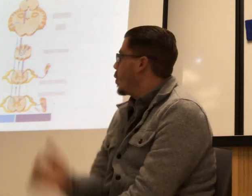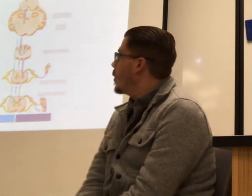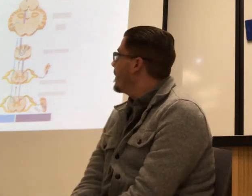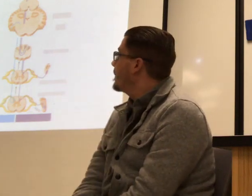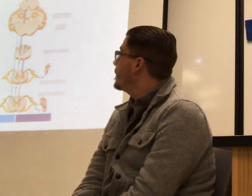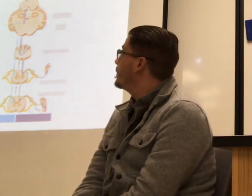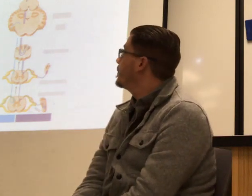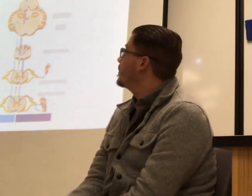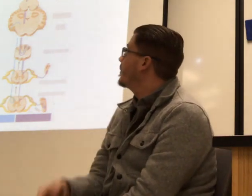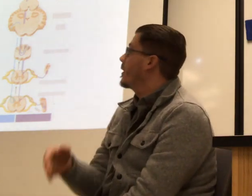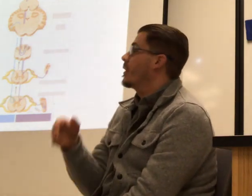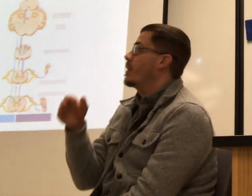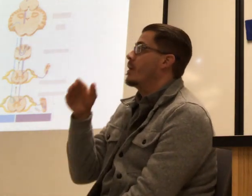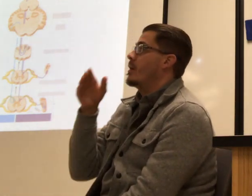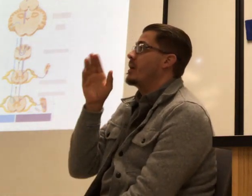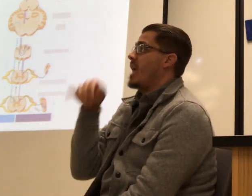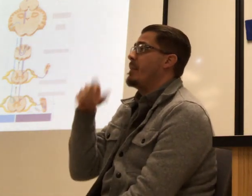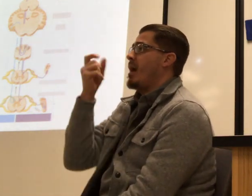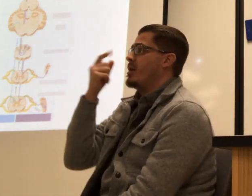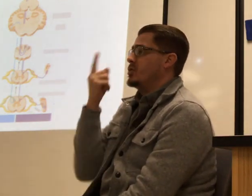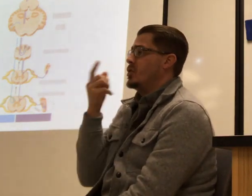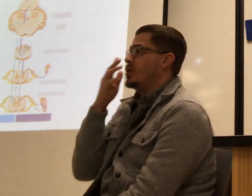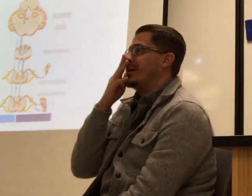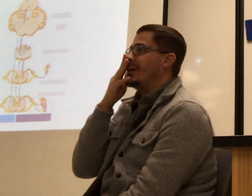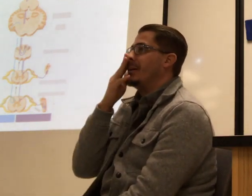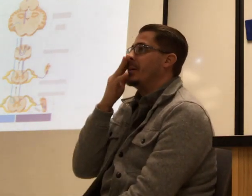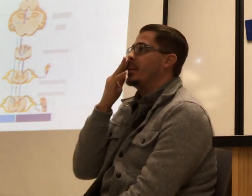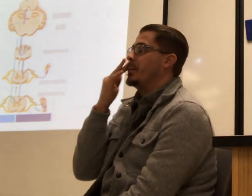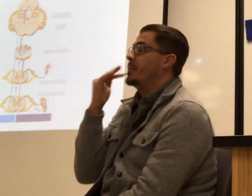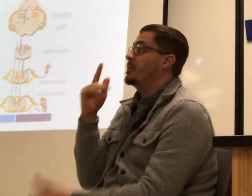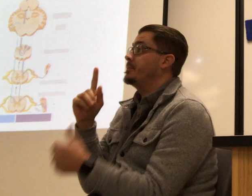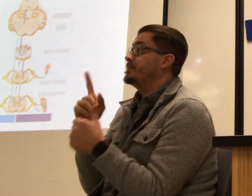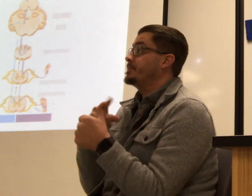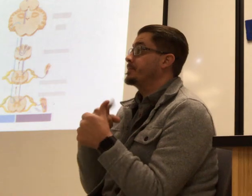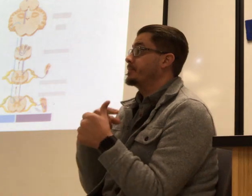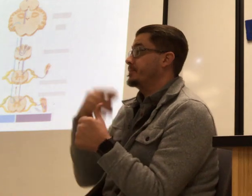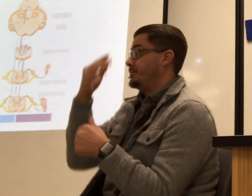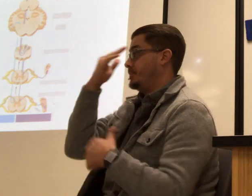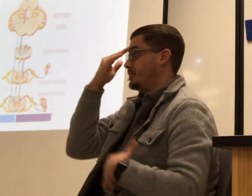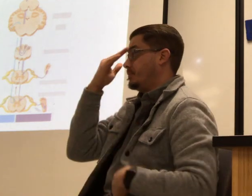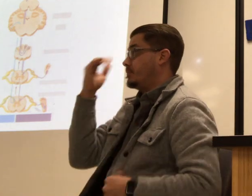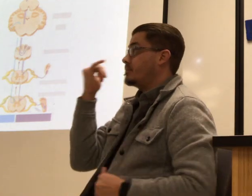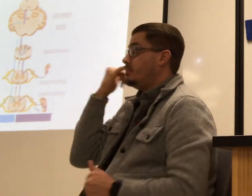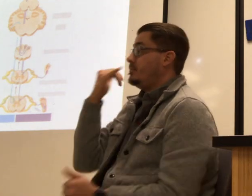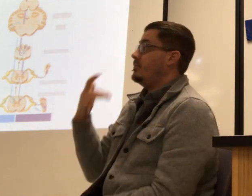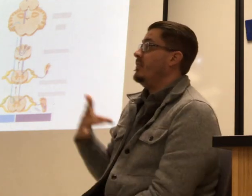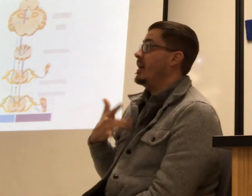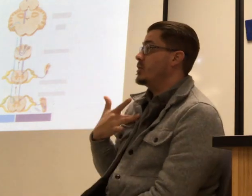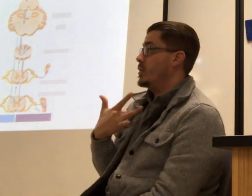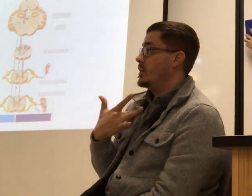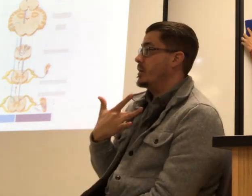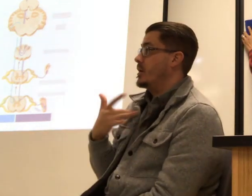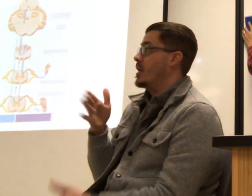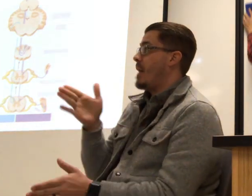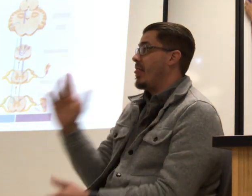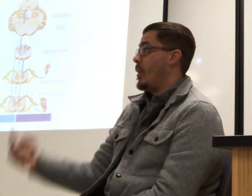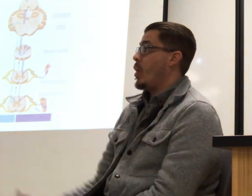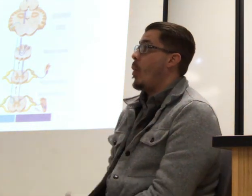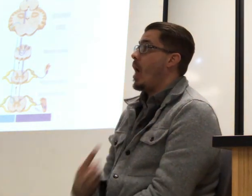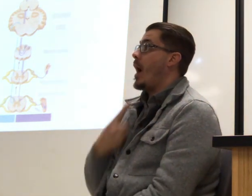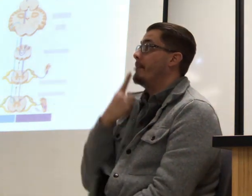And the motor and sensory pathways can be understood. First, you know that if it's sensory, the pathway is going